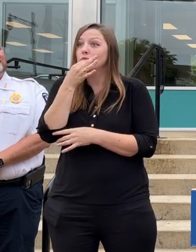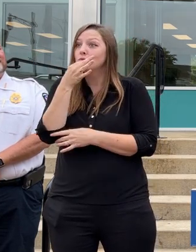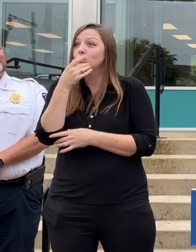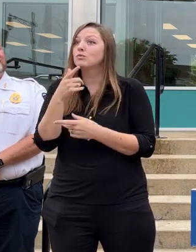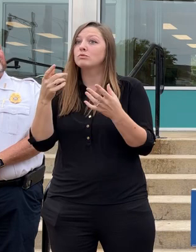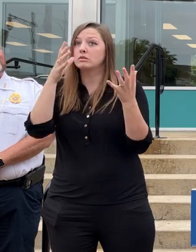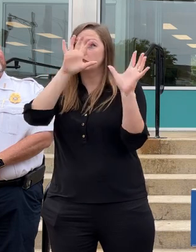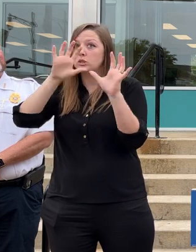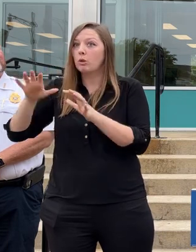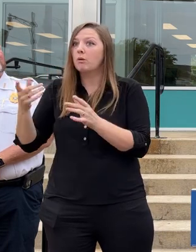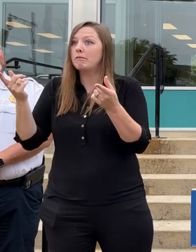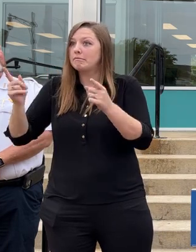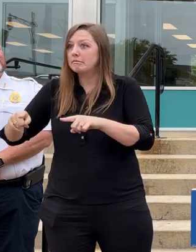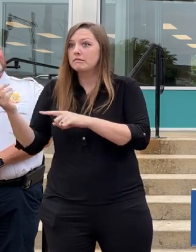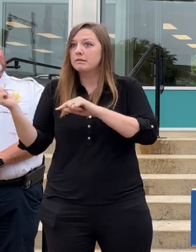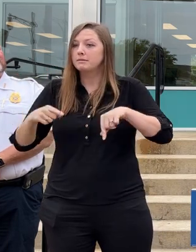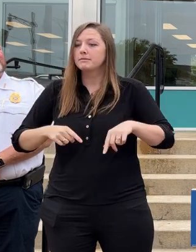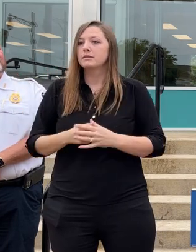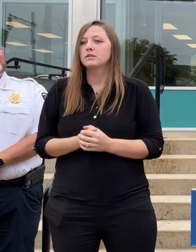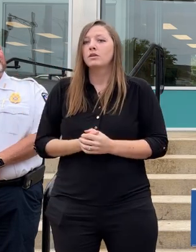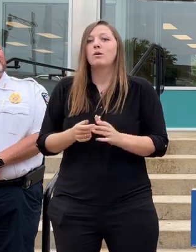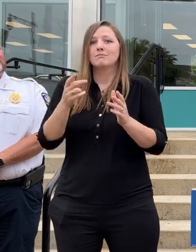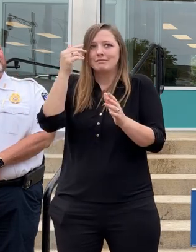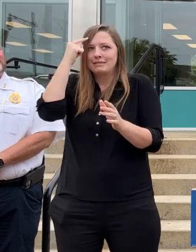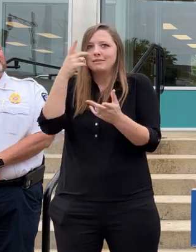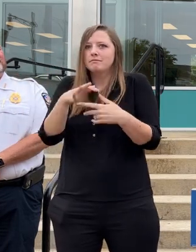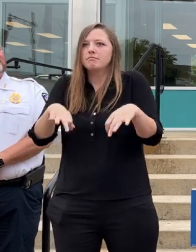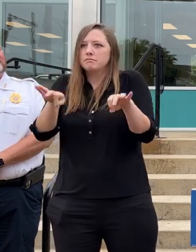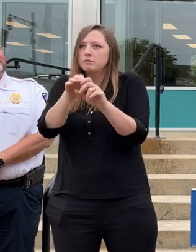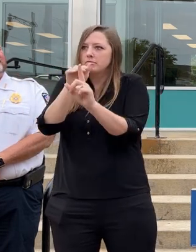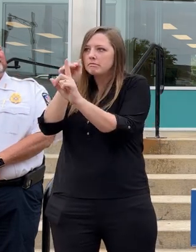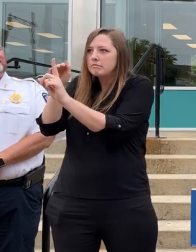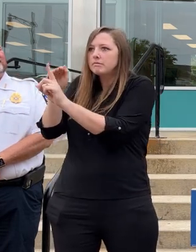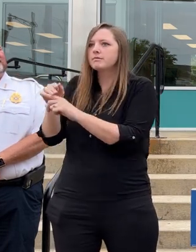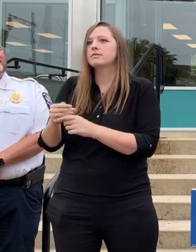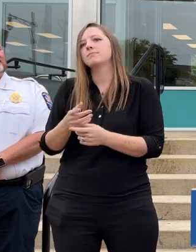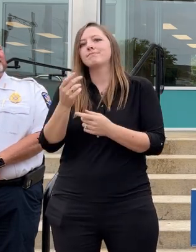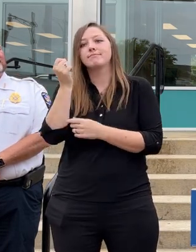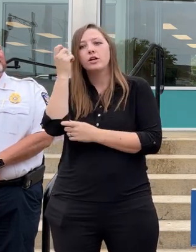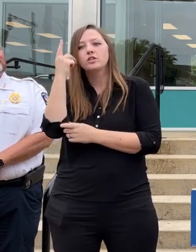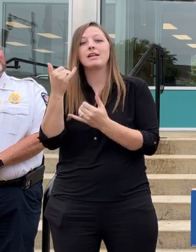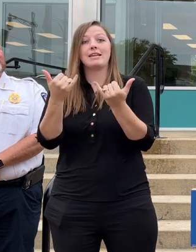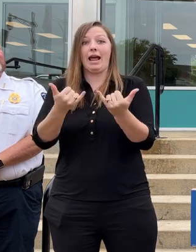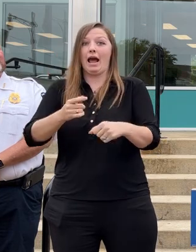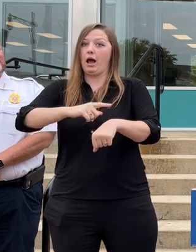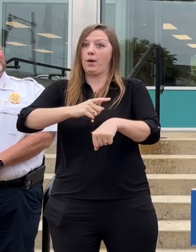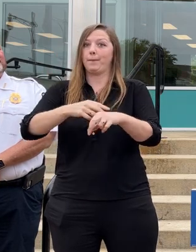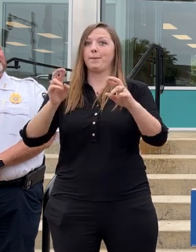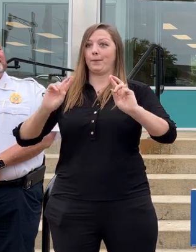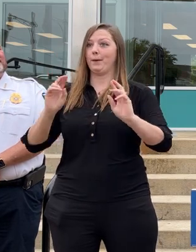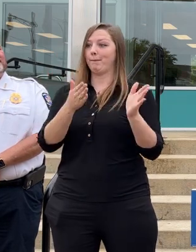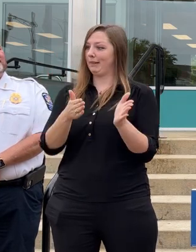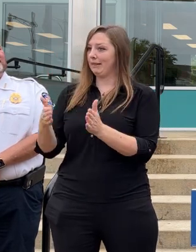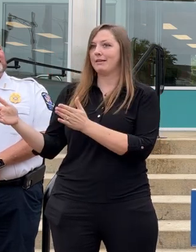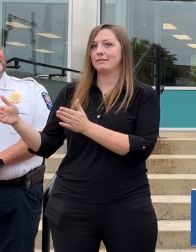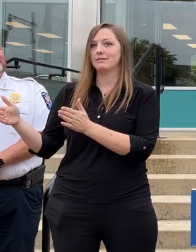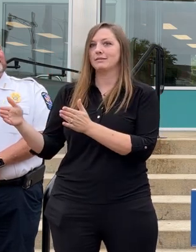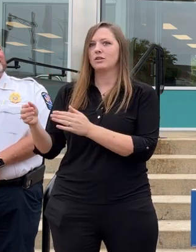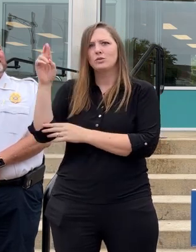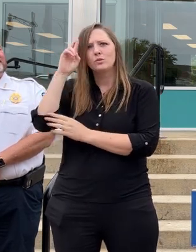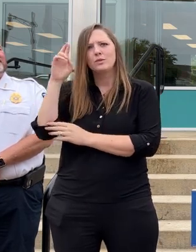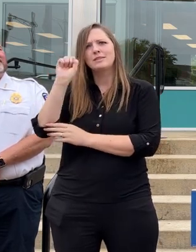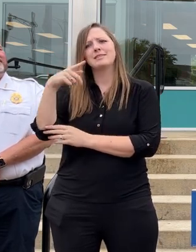and we're going to have cold temperatures. So I think it's very important for people to understand that now is the time to prepare. There's a reason why September